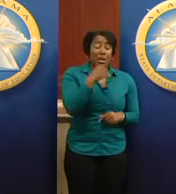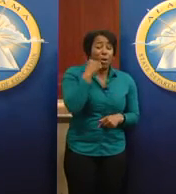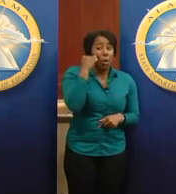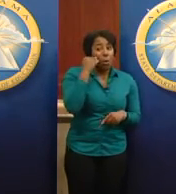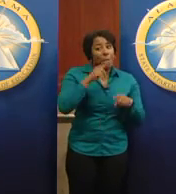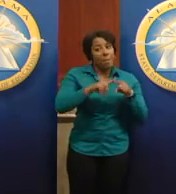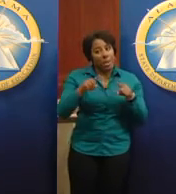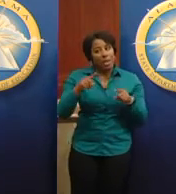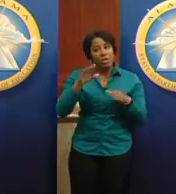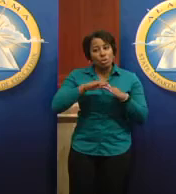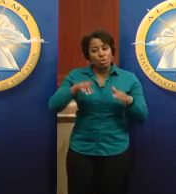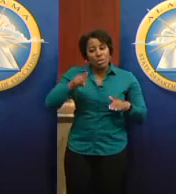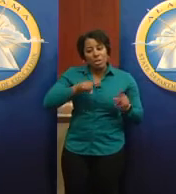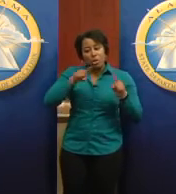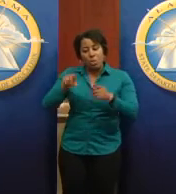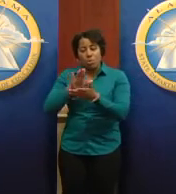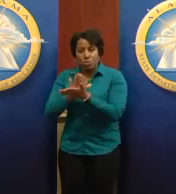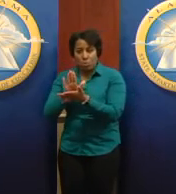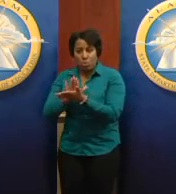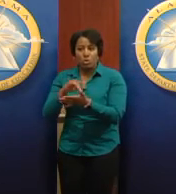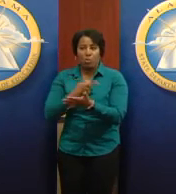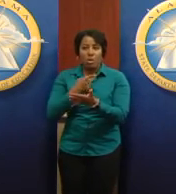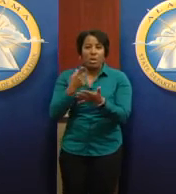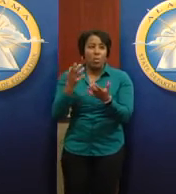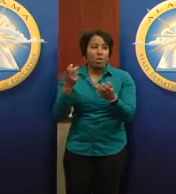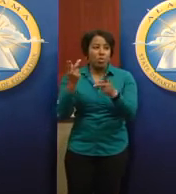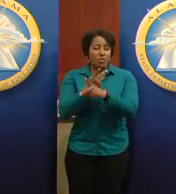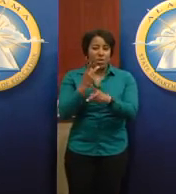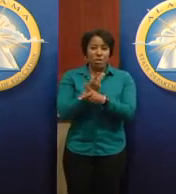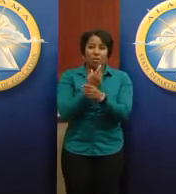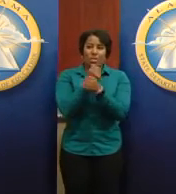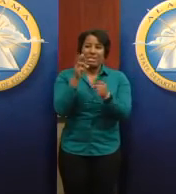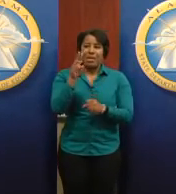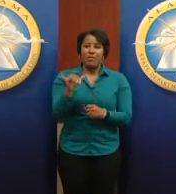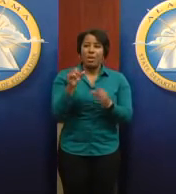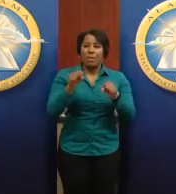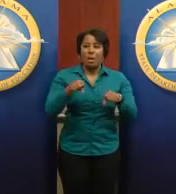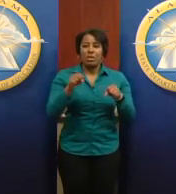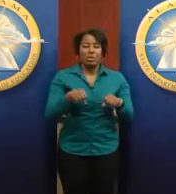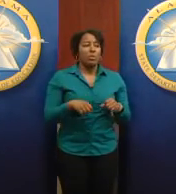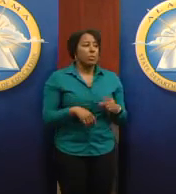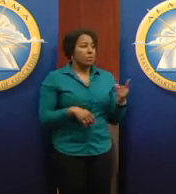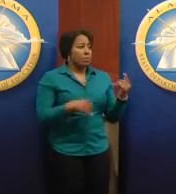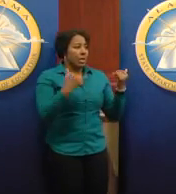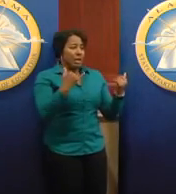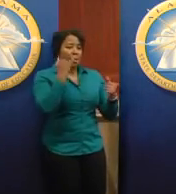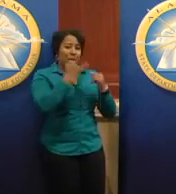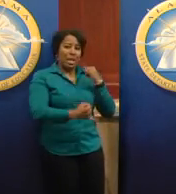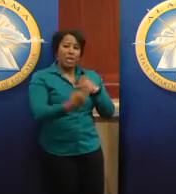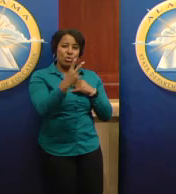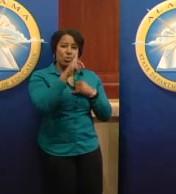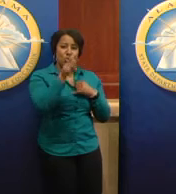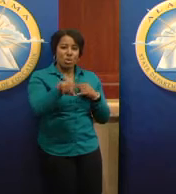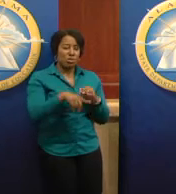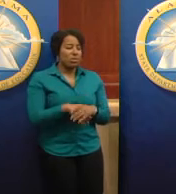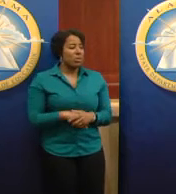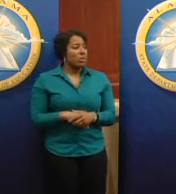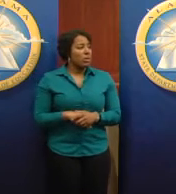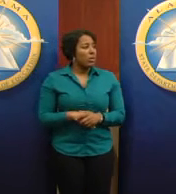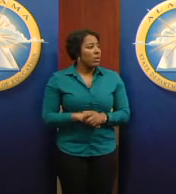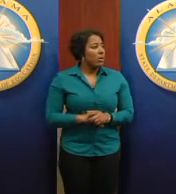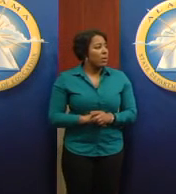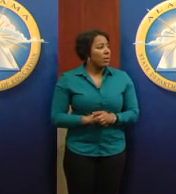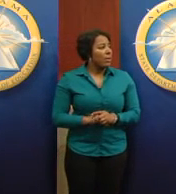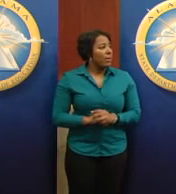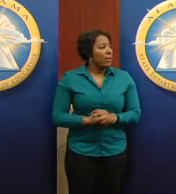the safest way possible. We have our last two questions here. Okay.